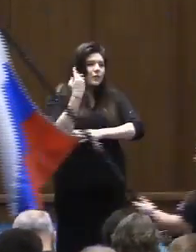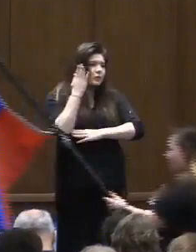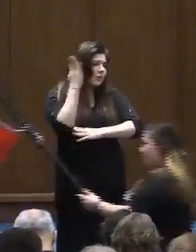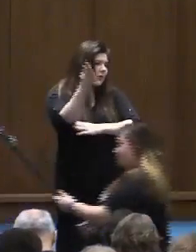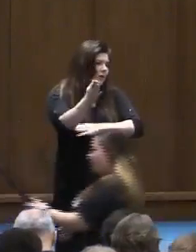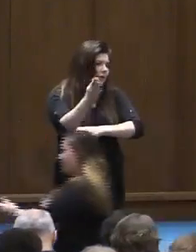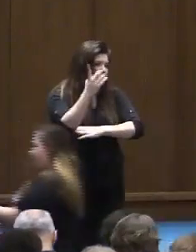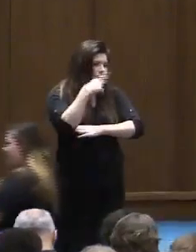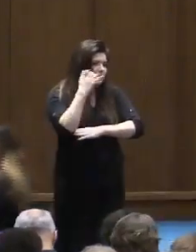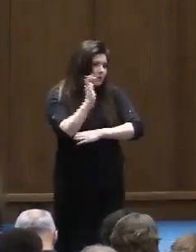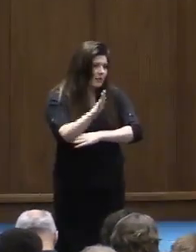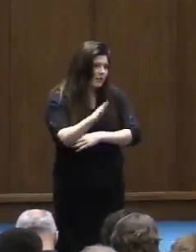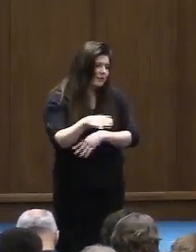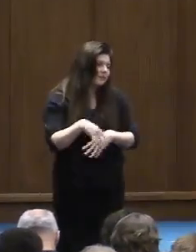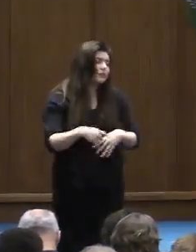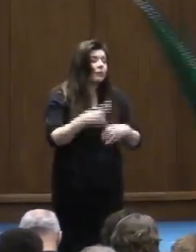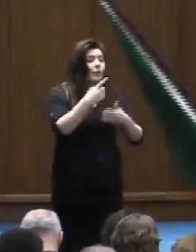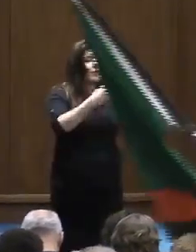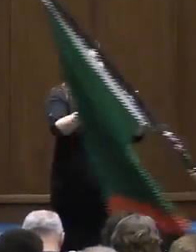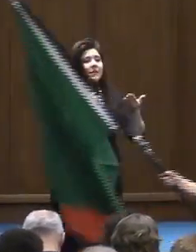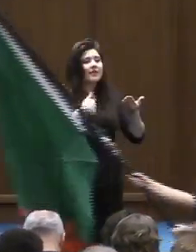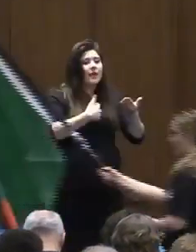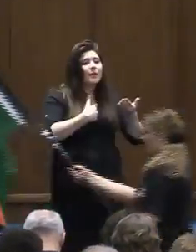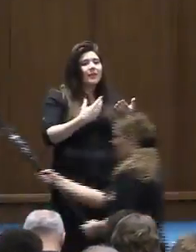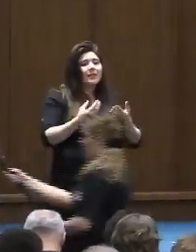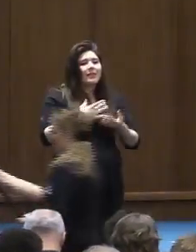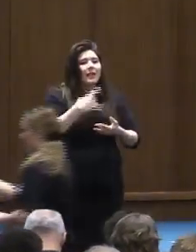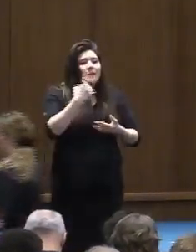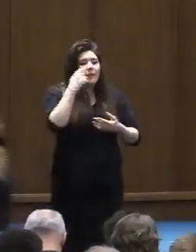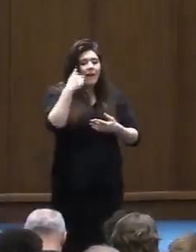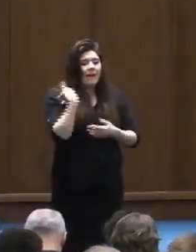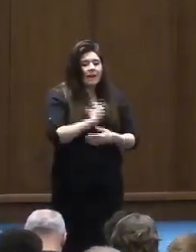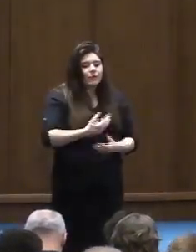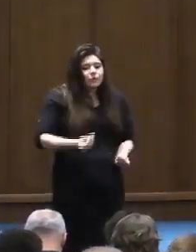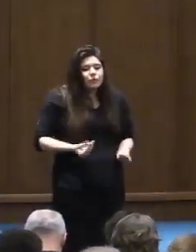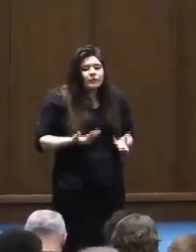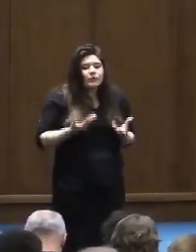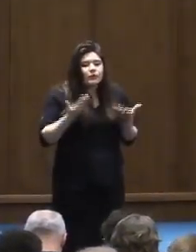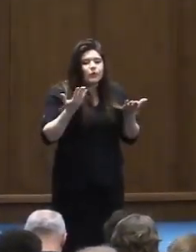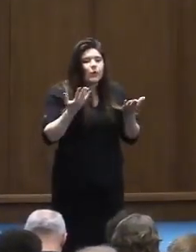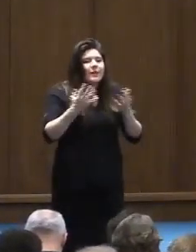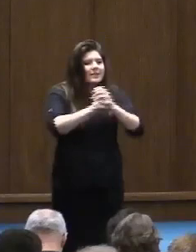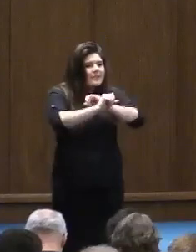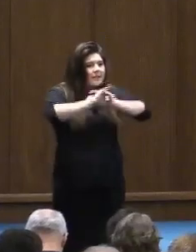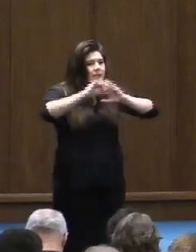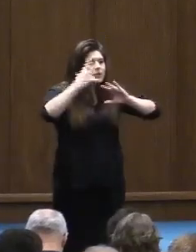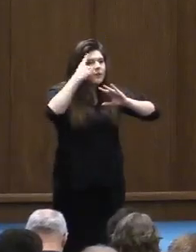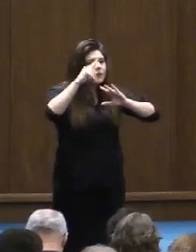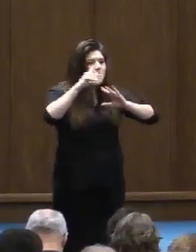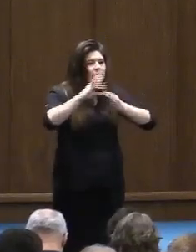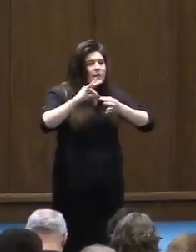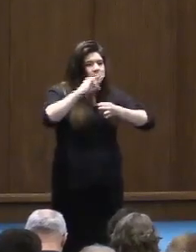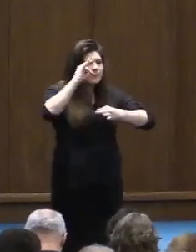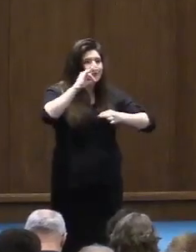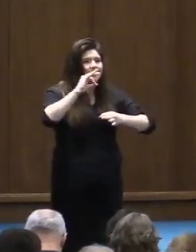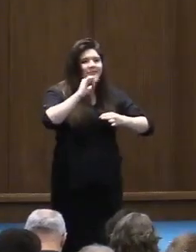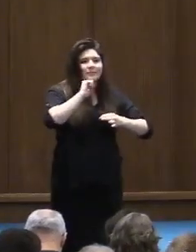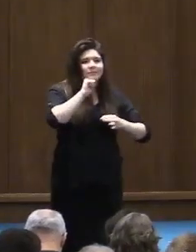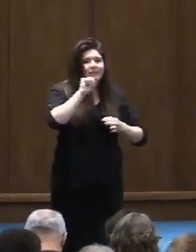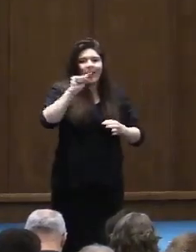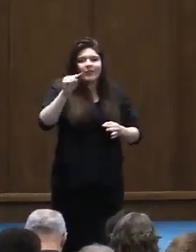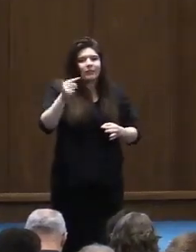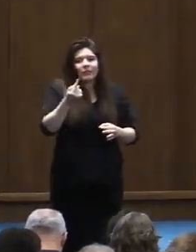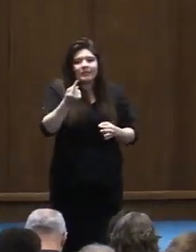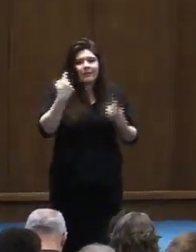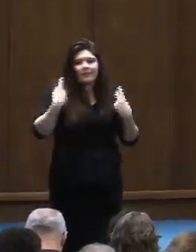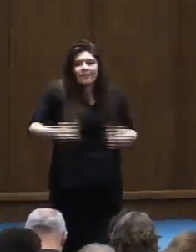And one of the things that I would like for us to restore is a vision for the spiritual and not just a vision for